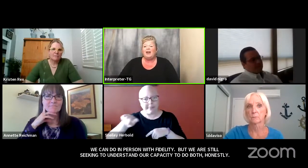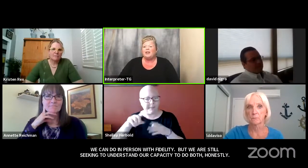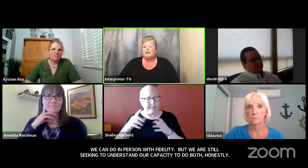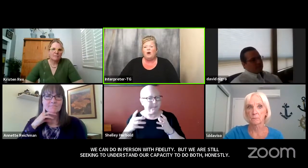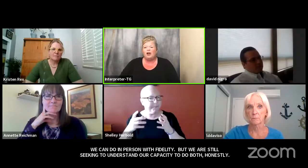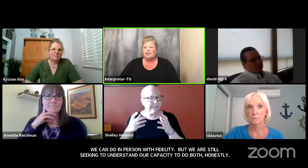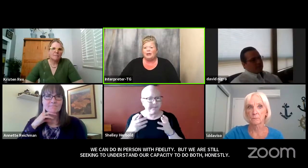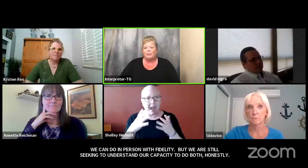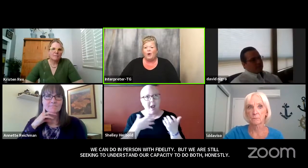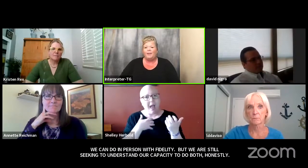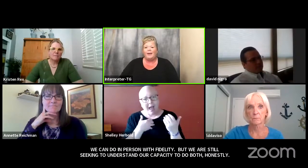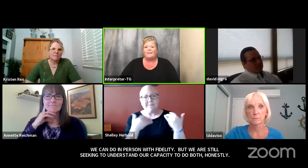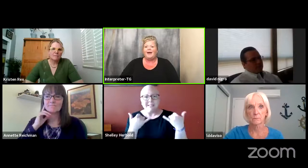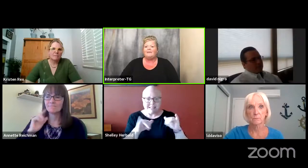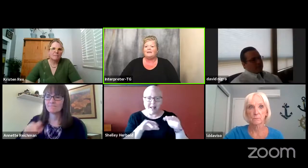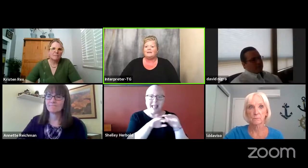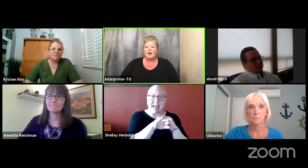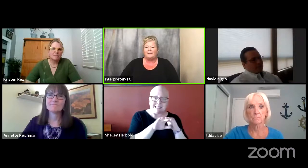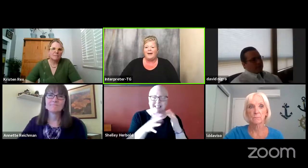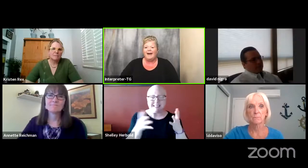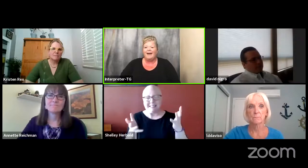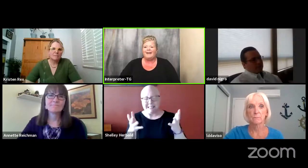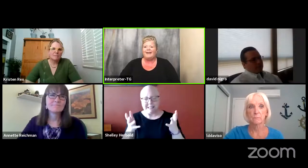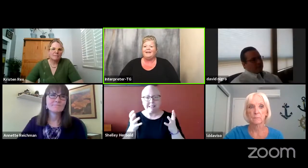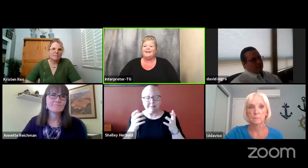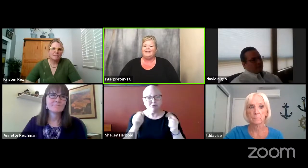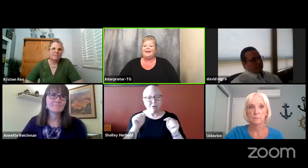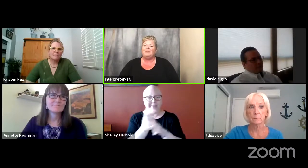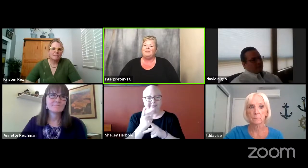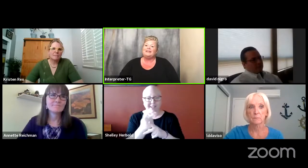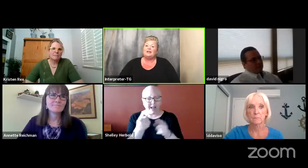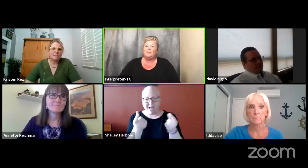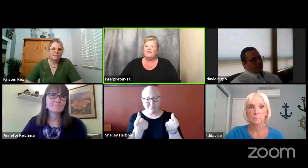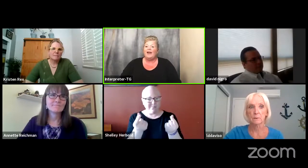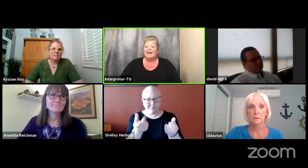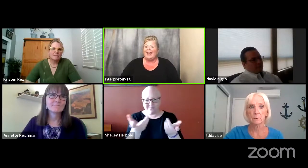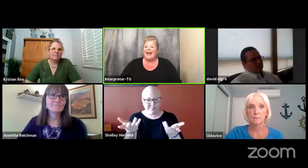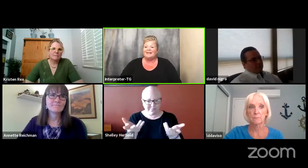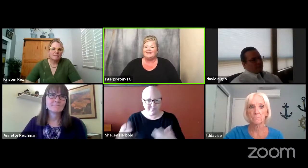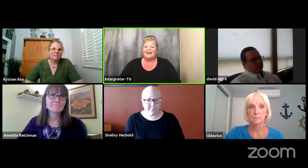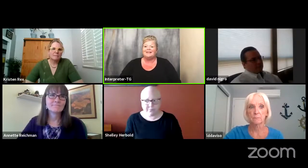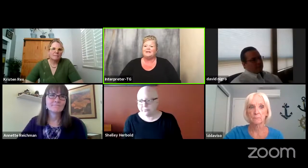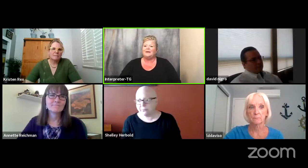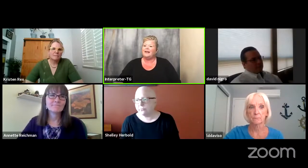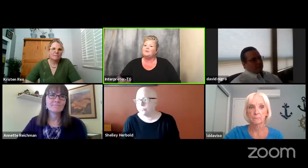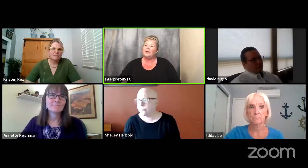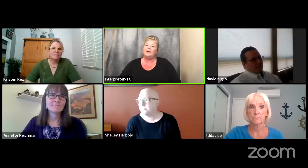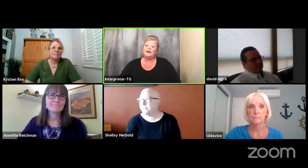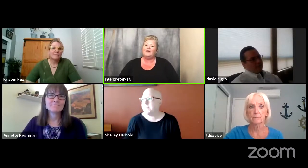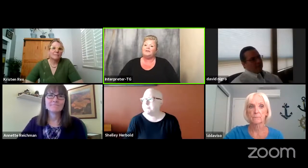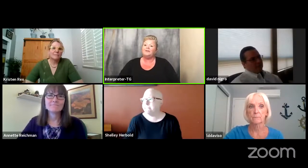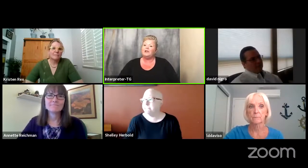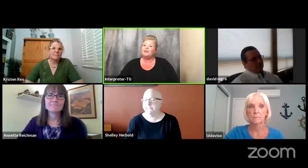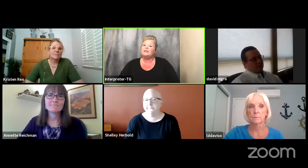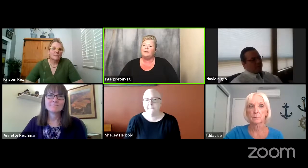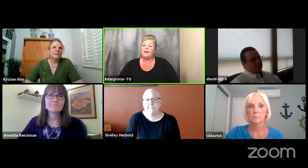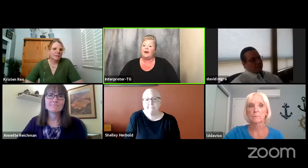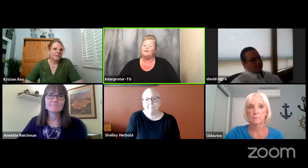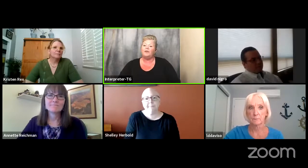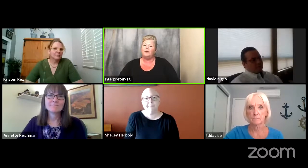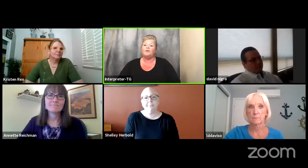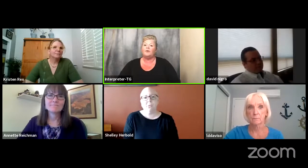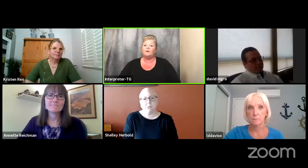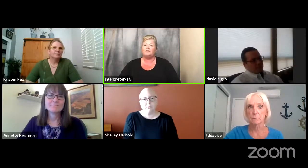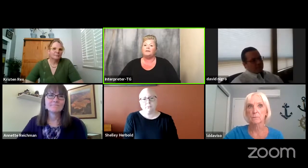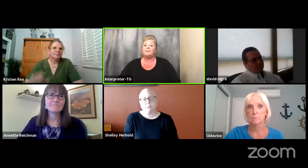do an undue hardship on them having to come back, but still providing access. So I guess we are going to have to figure something